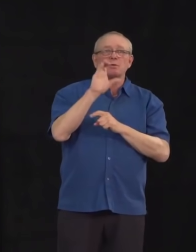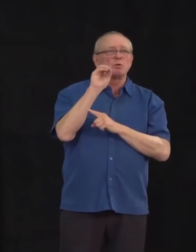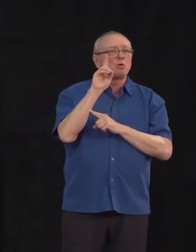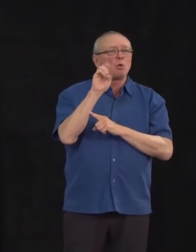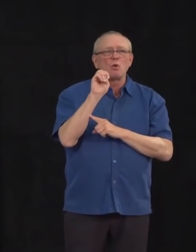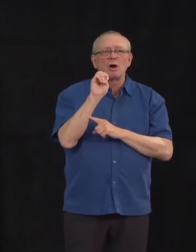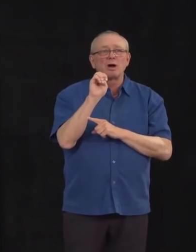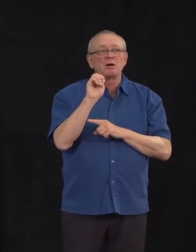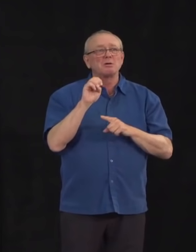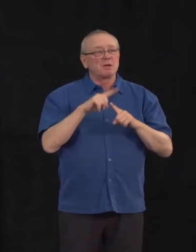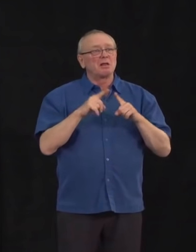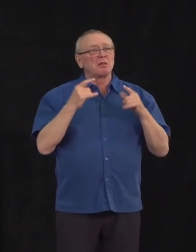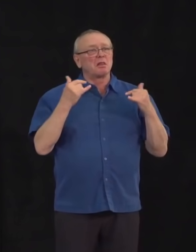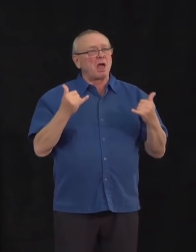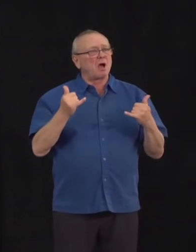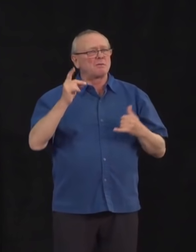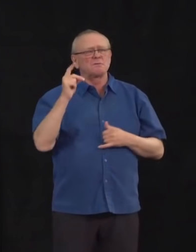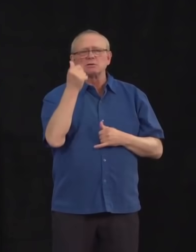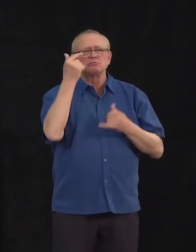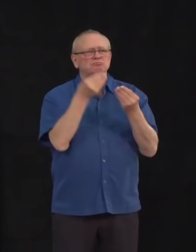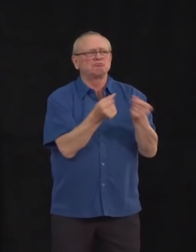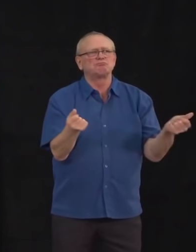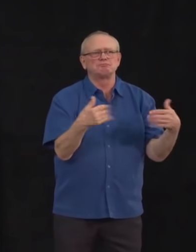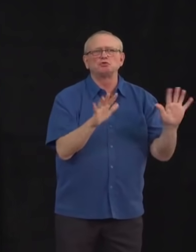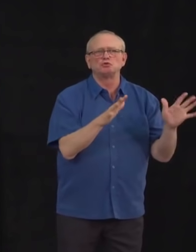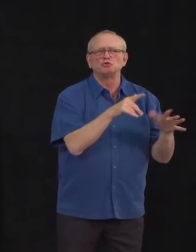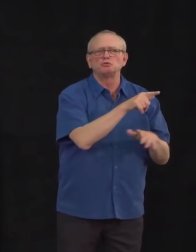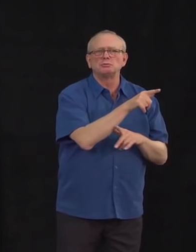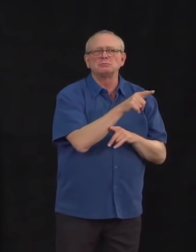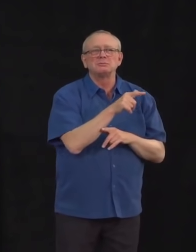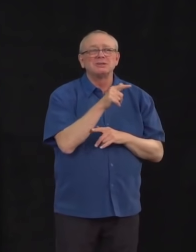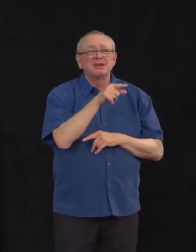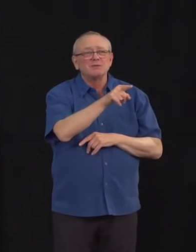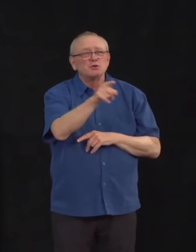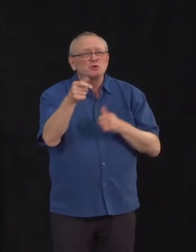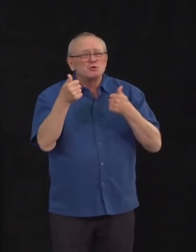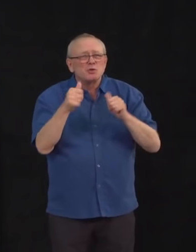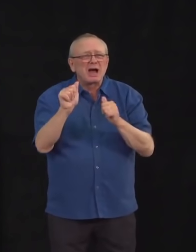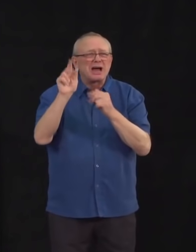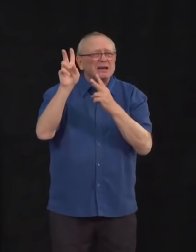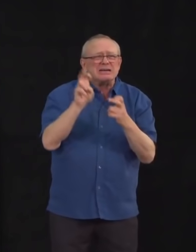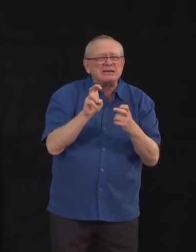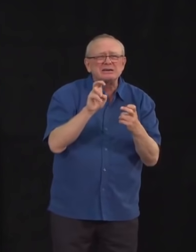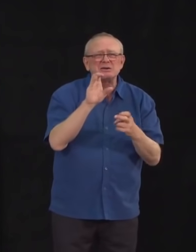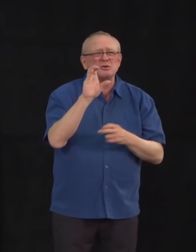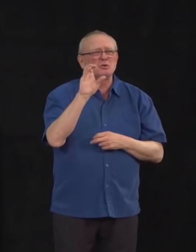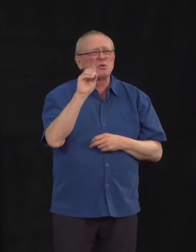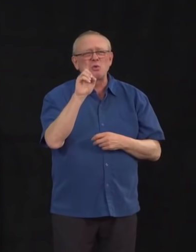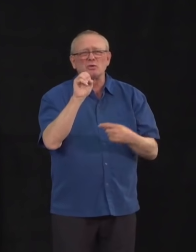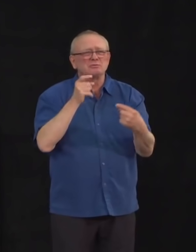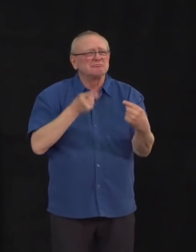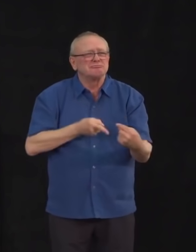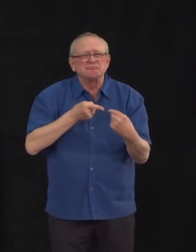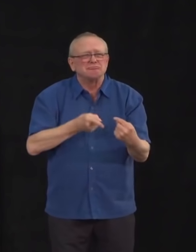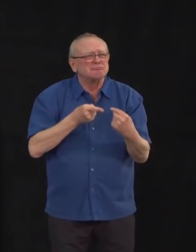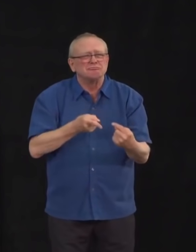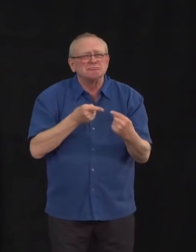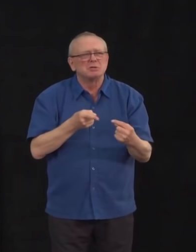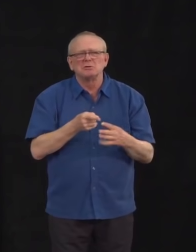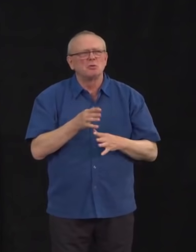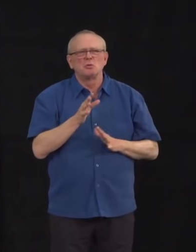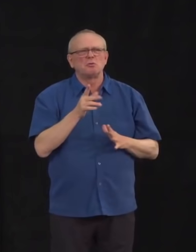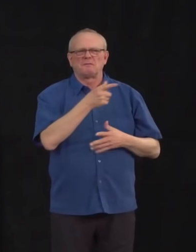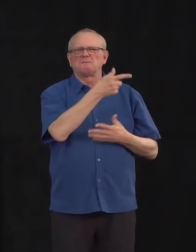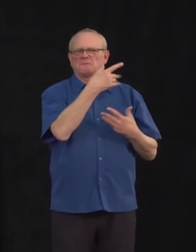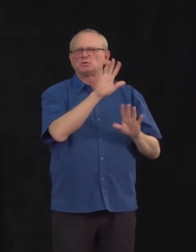So anyone who did try to download and had an issue with the confirmation code can now get that code, and that issue has been